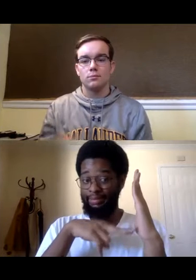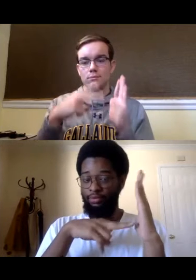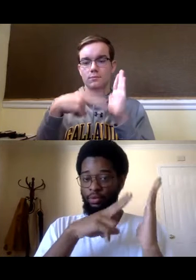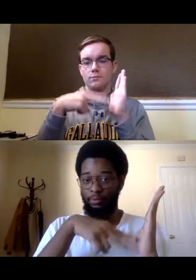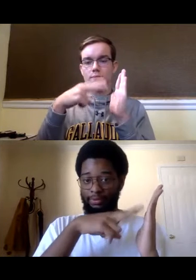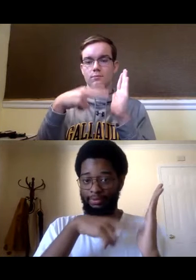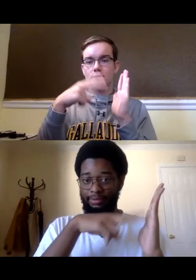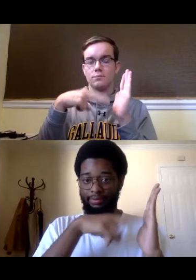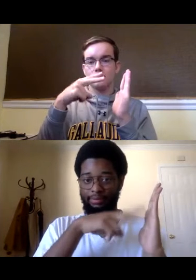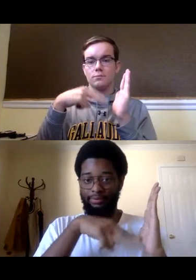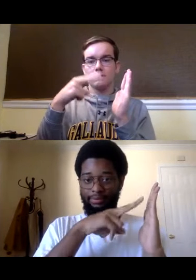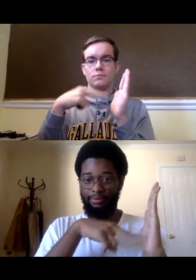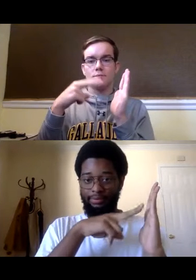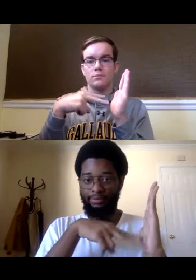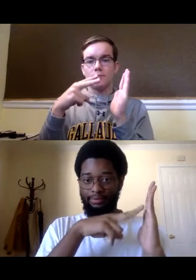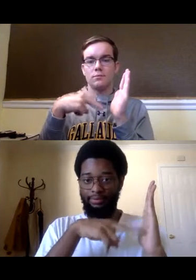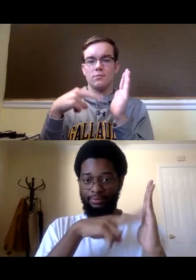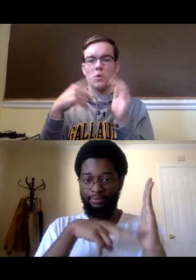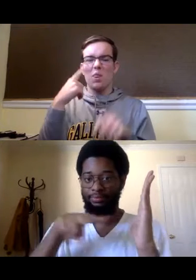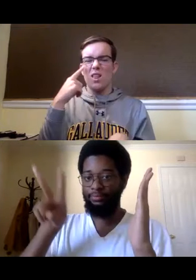Start with reading.